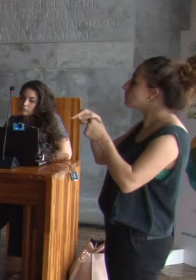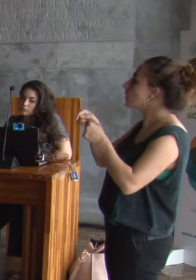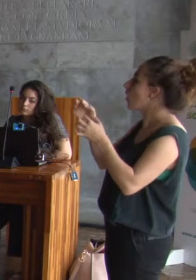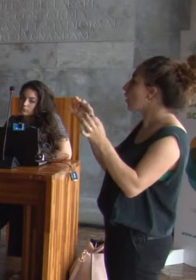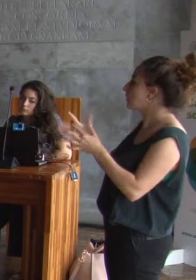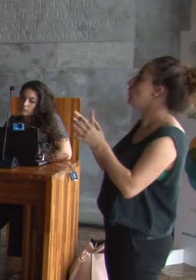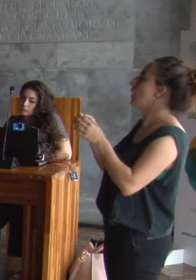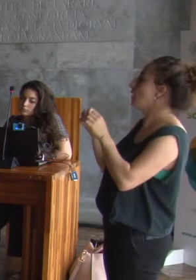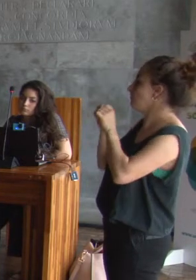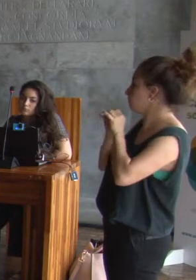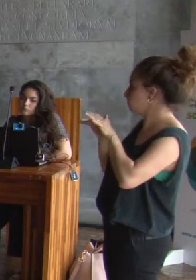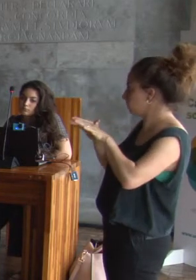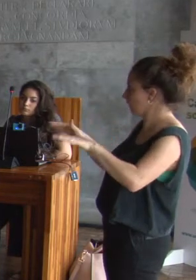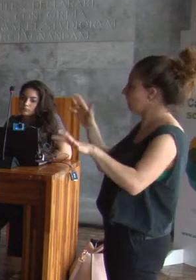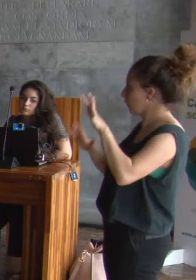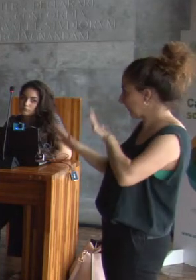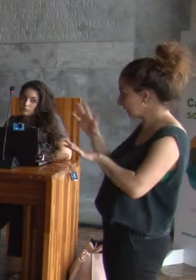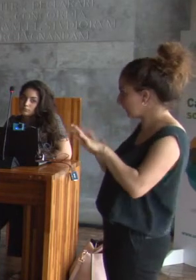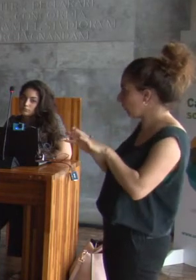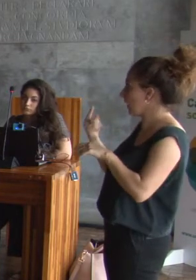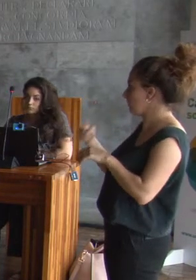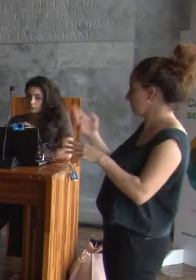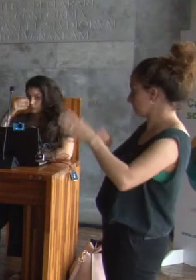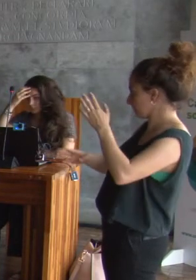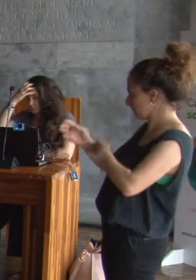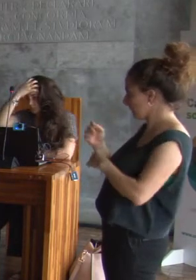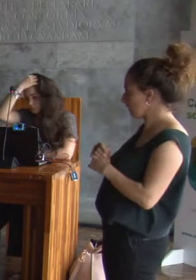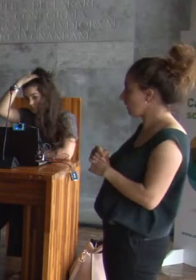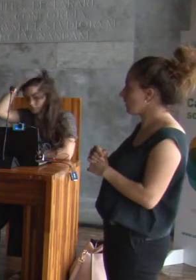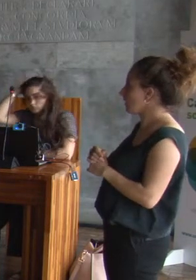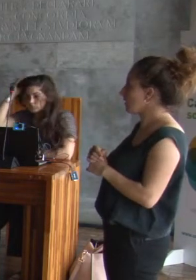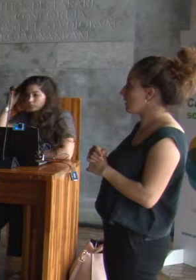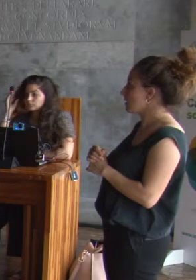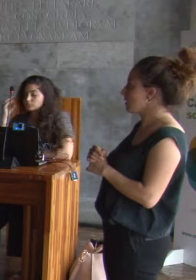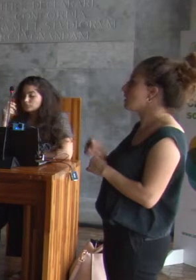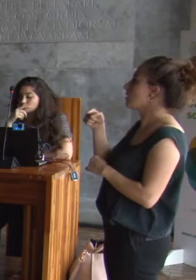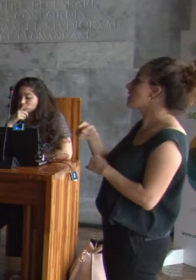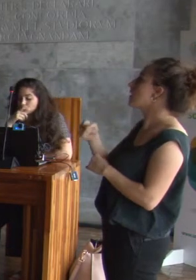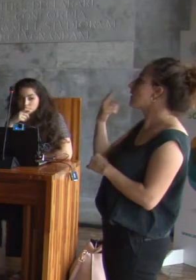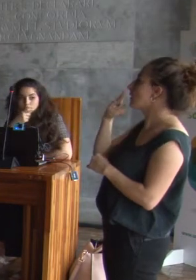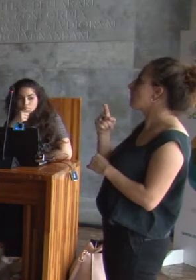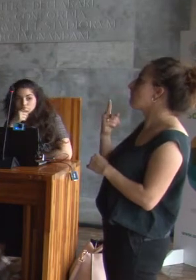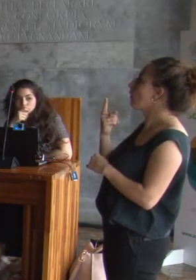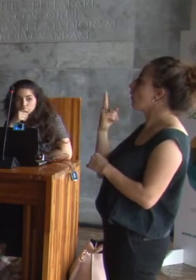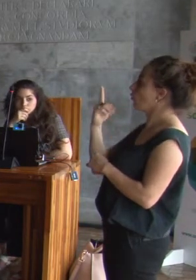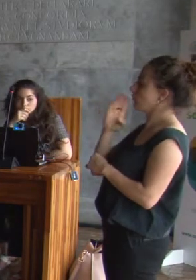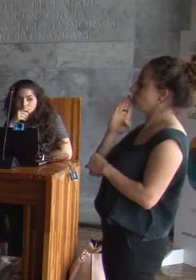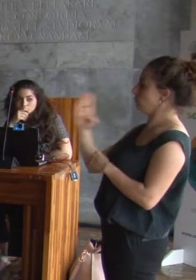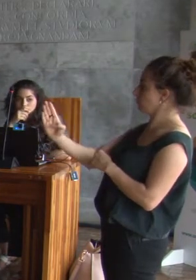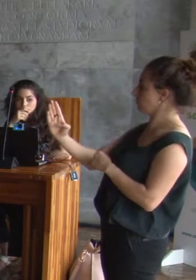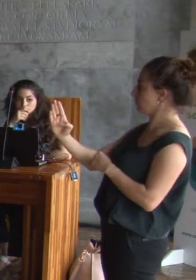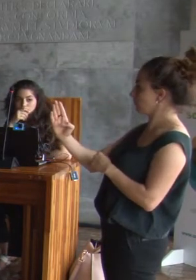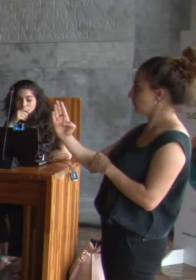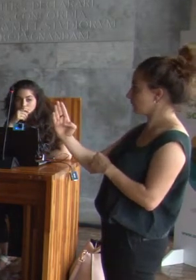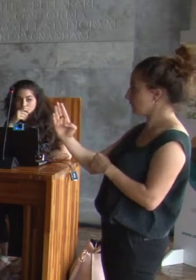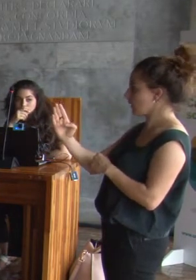output of their research to the broader public. This type of communication is a one-way communication, so from your lab, your organization,